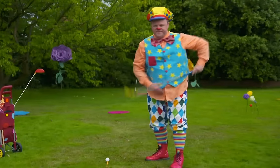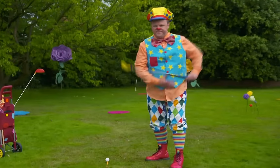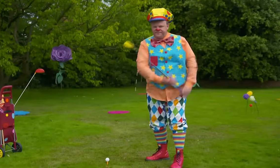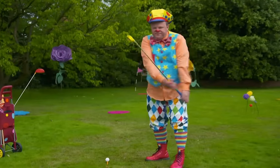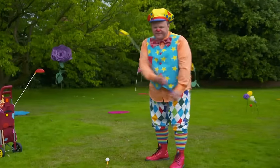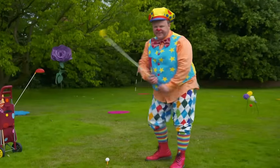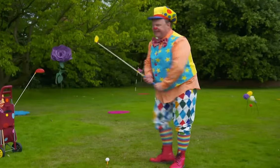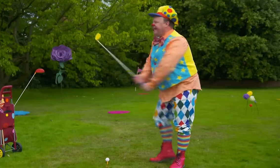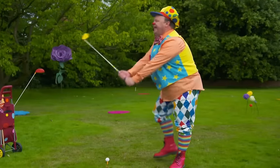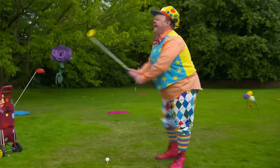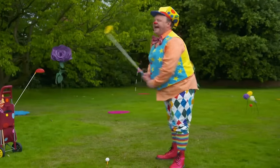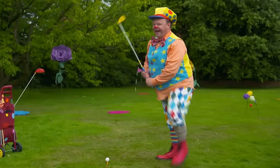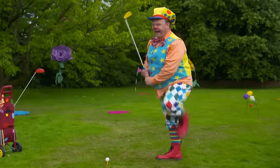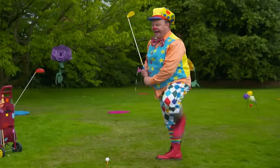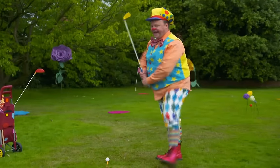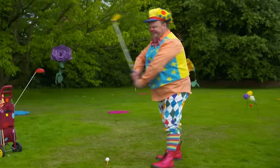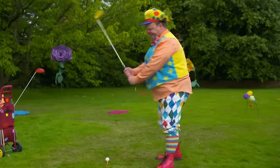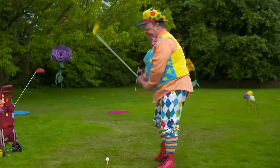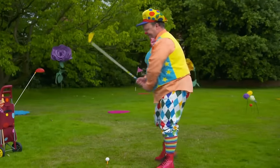on, Mr Tumble. Yeah. You can do it.